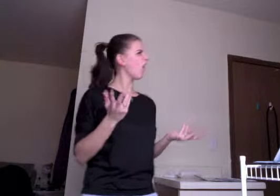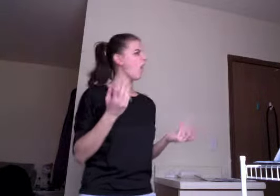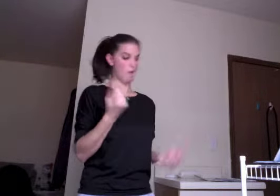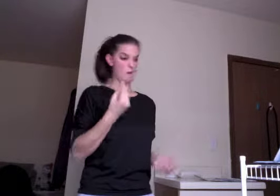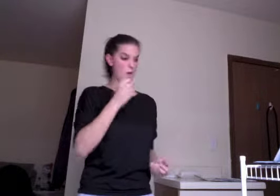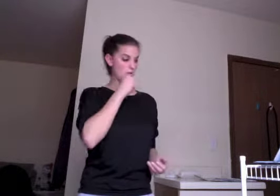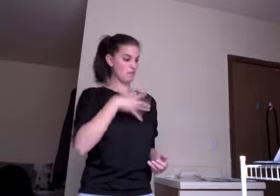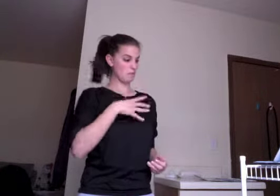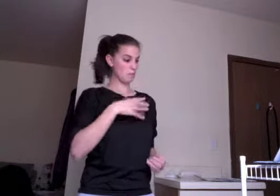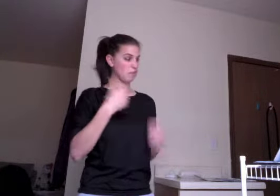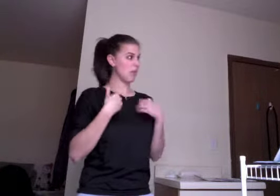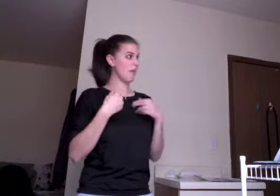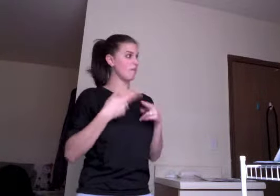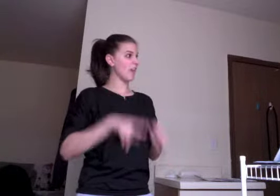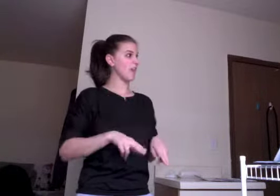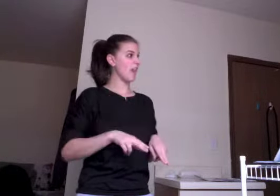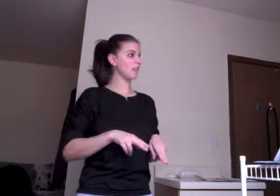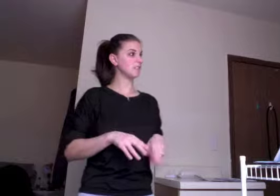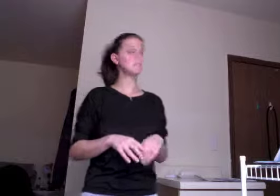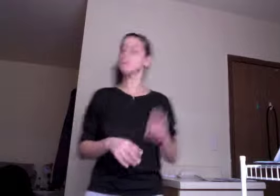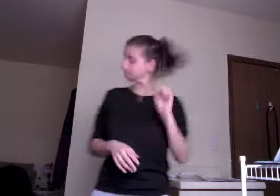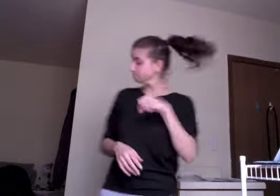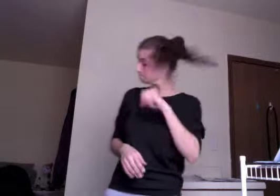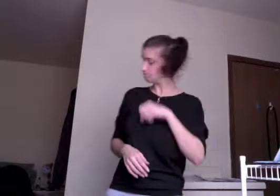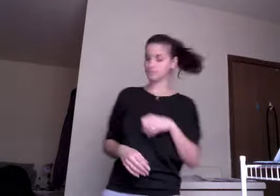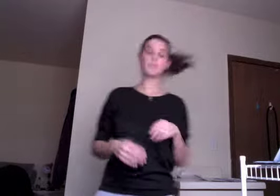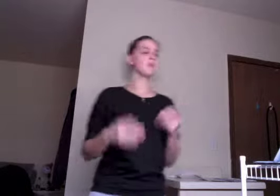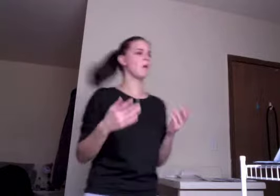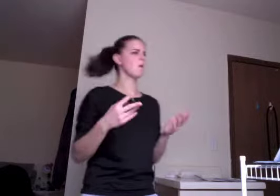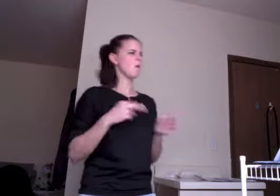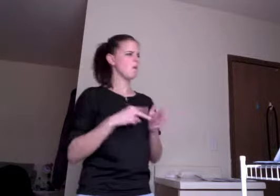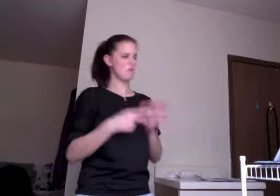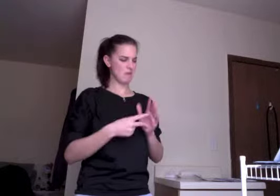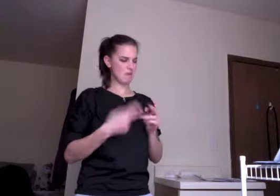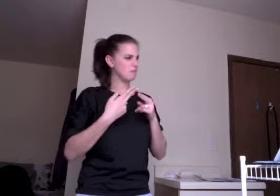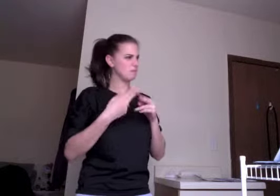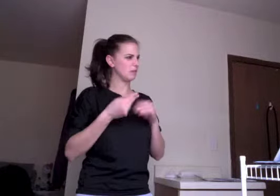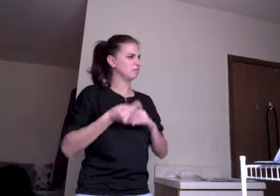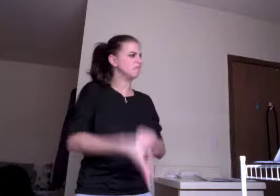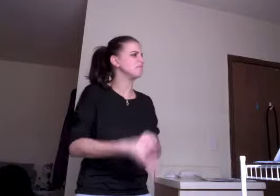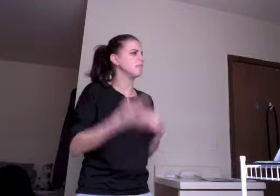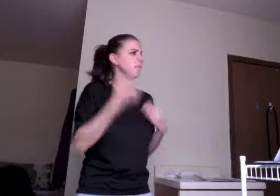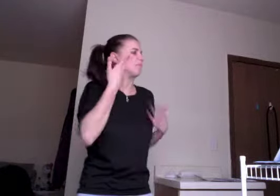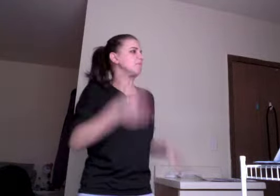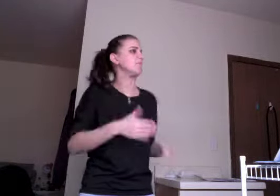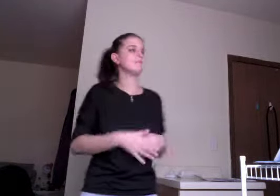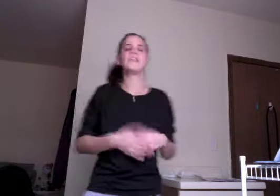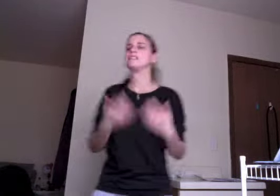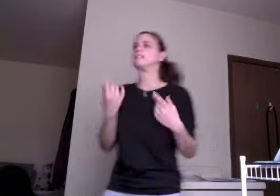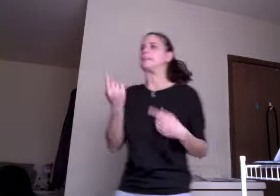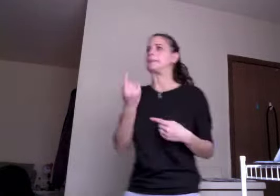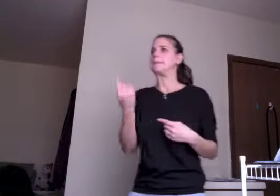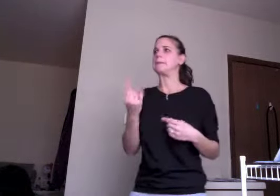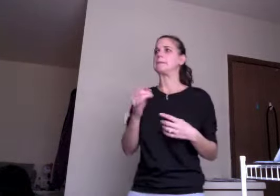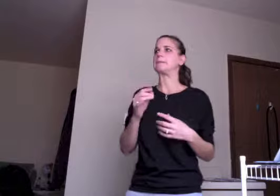and she goes and what's this fertilizing so I said oh it's this extra ingredient you know that you need to create a new frog